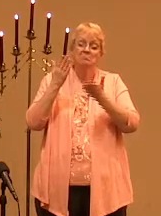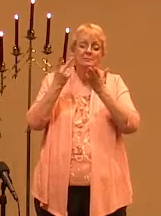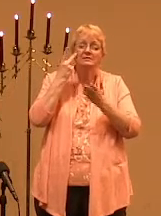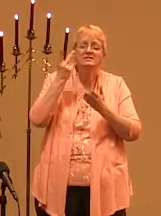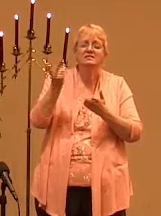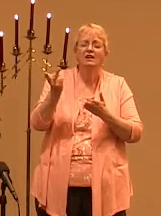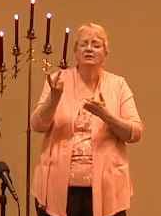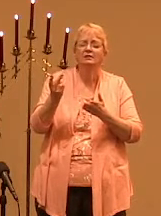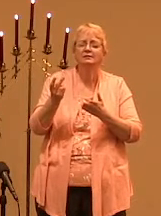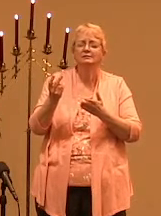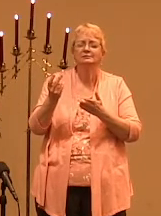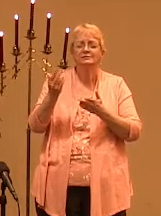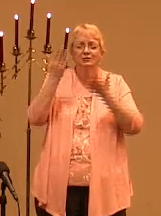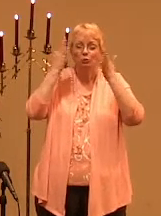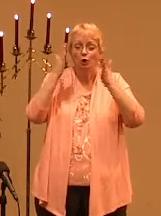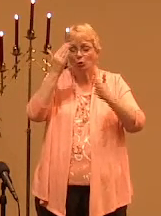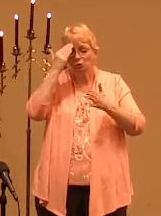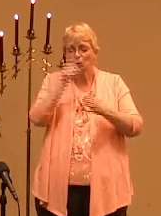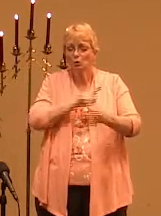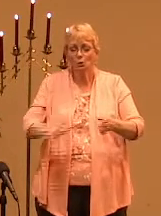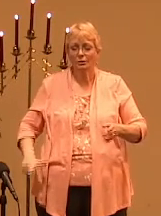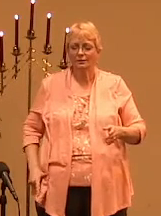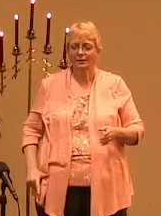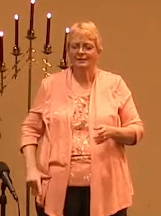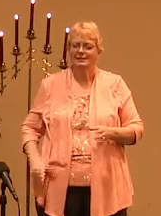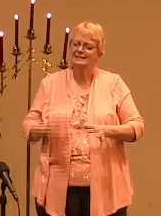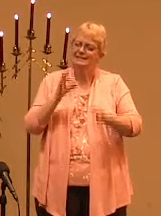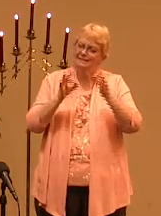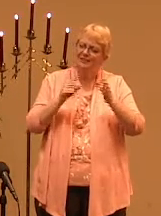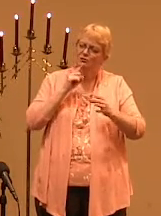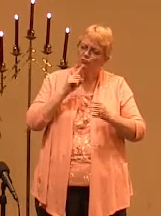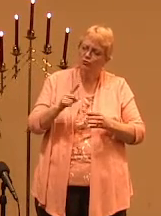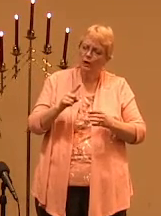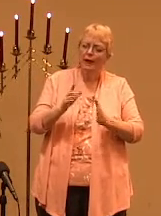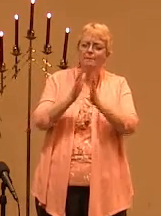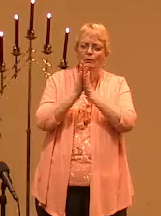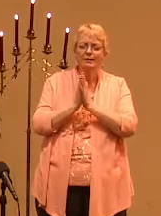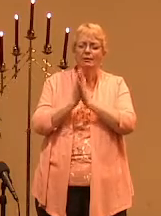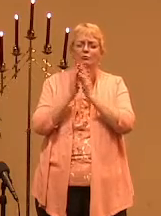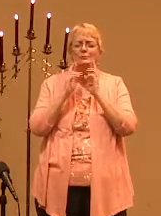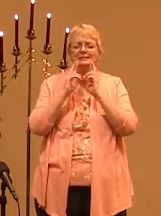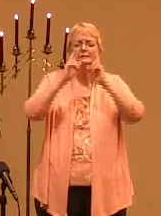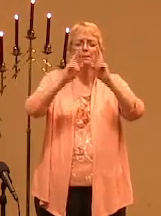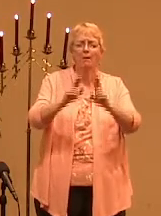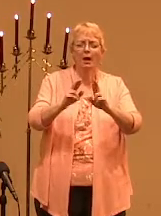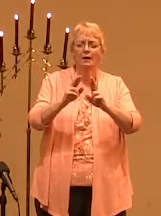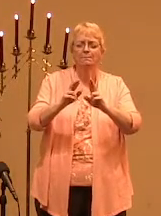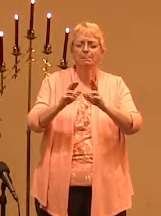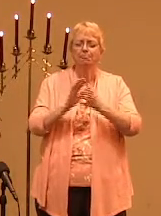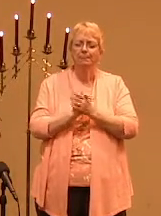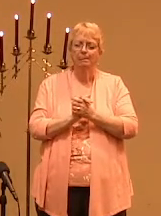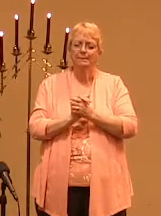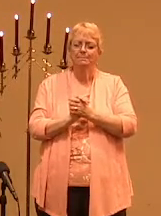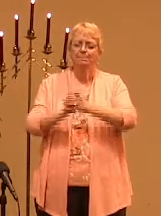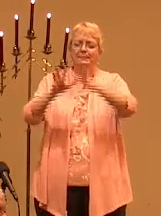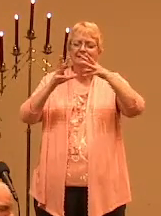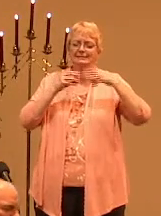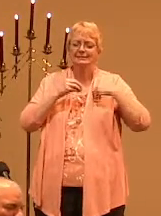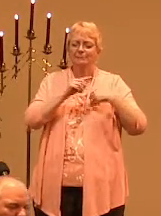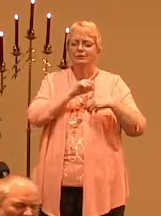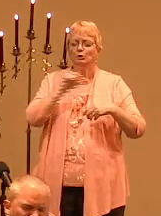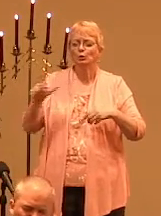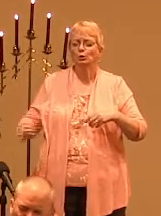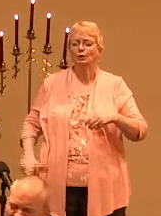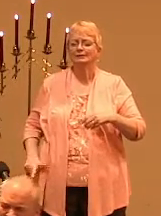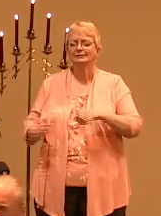not know you as Lord and Savior. If that's the case, I pray, Lord God, that they would respond. 2 Peter 3:8 through 9 tells us that